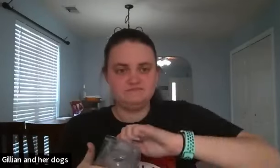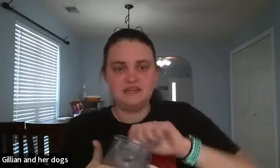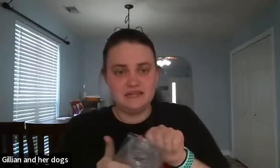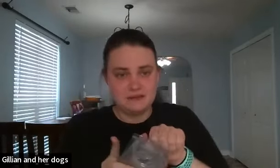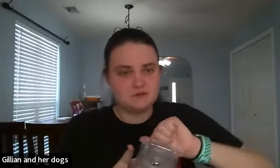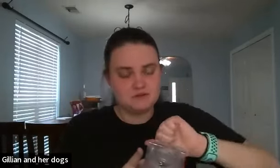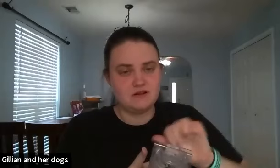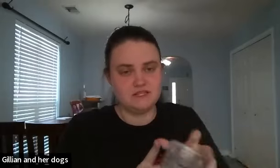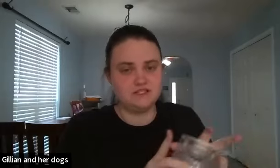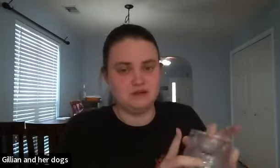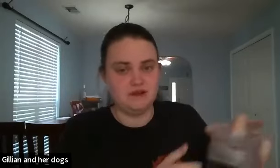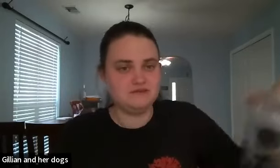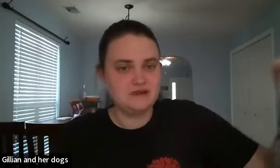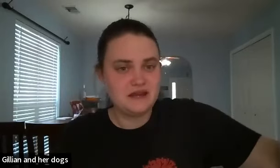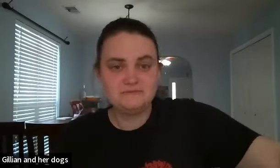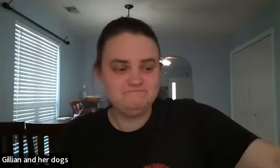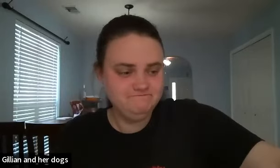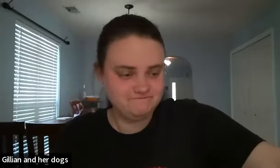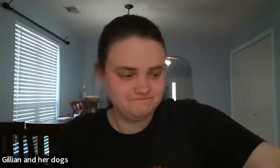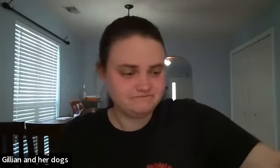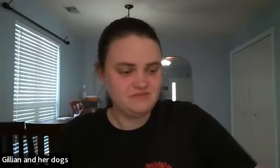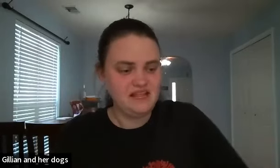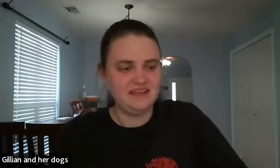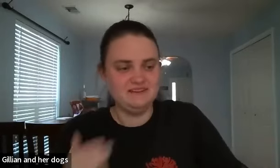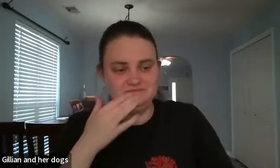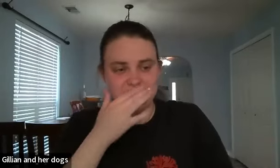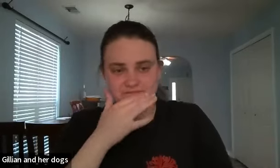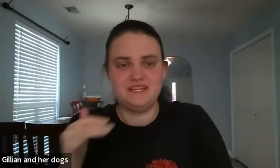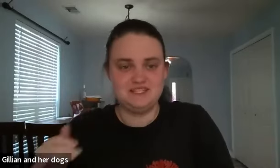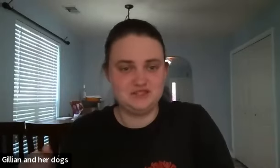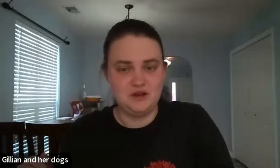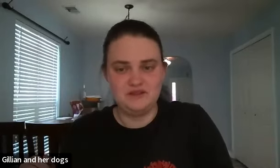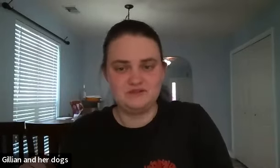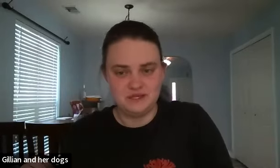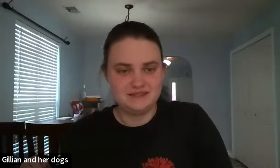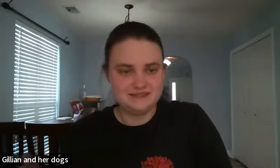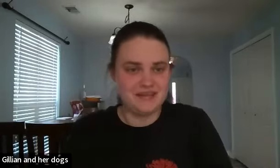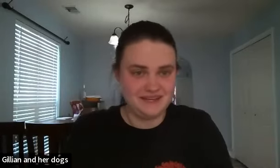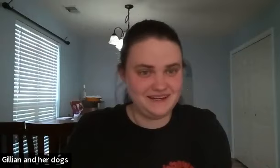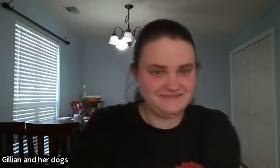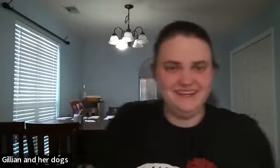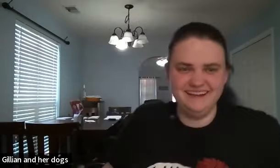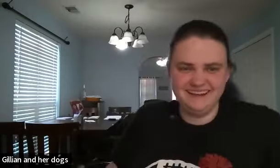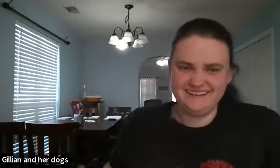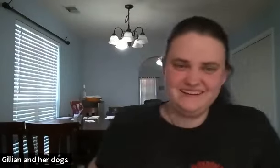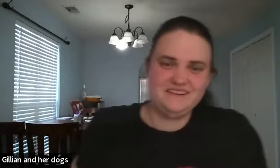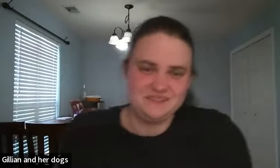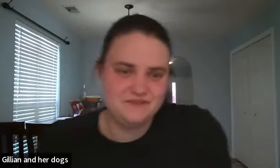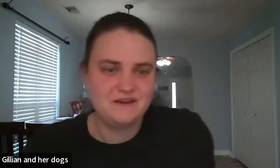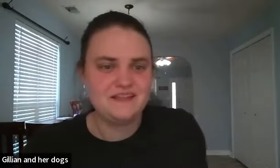I get it. Most people are on their spring breaks right now. And it's just one of those weeks. I get it. It's very